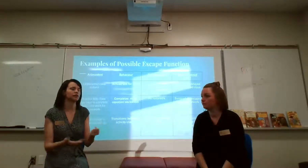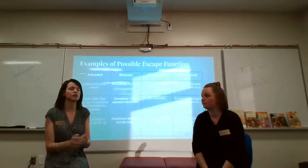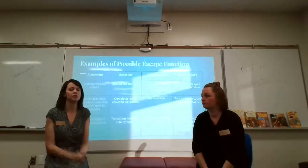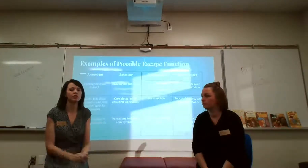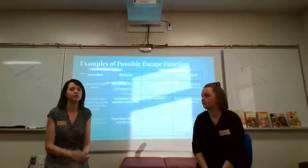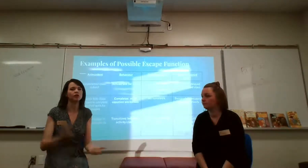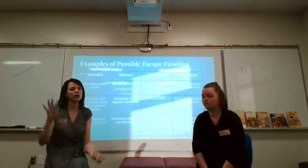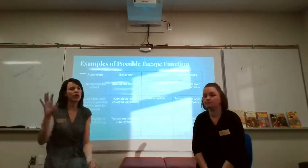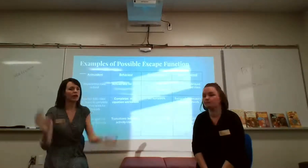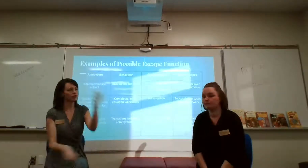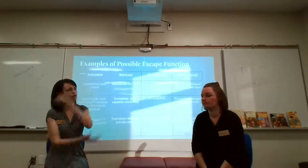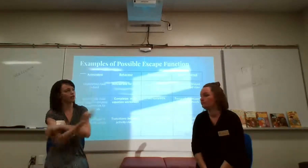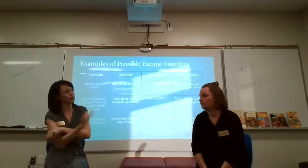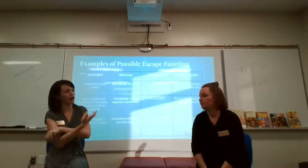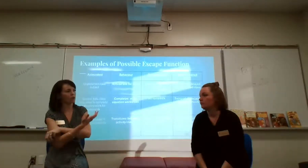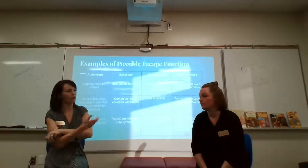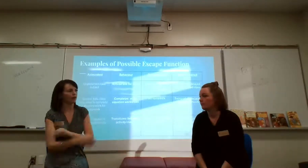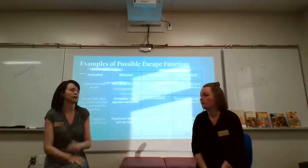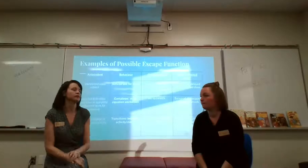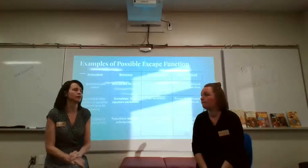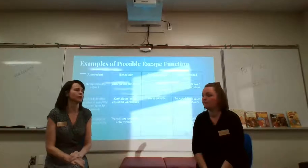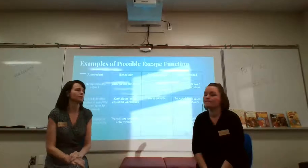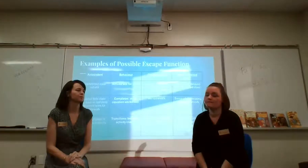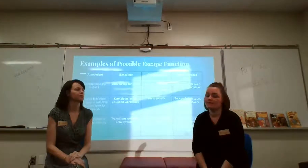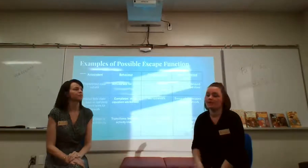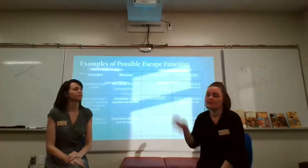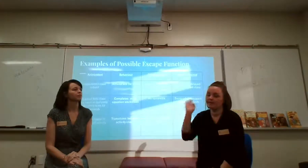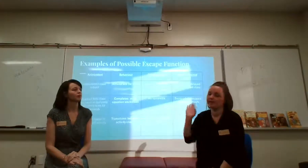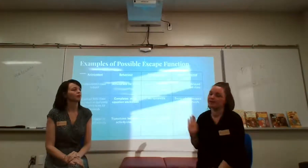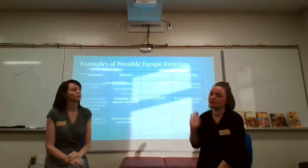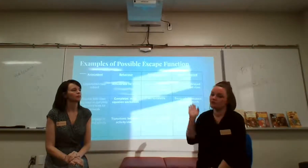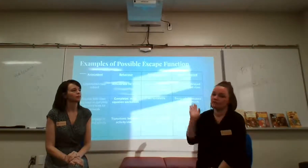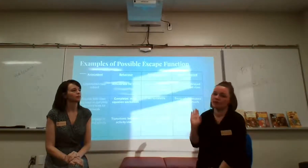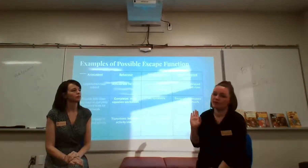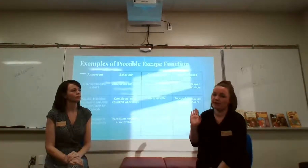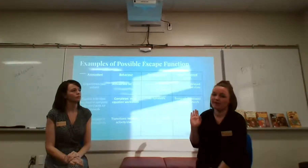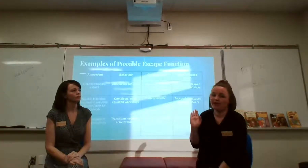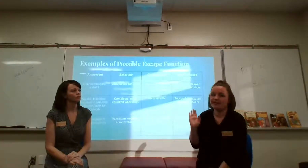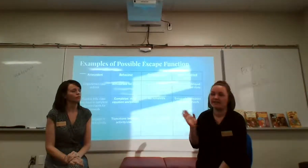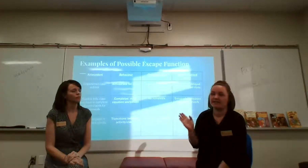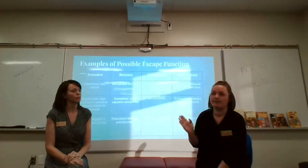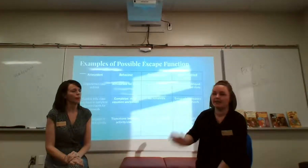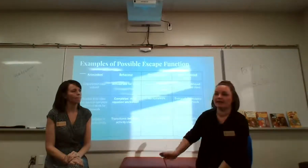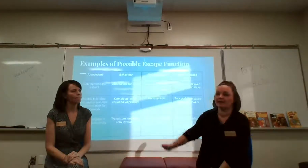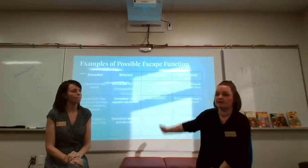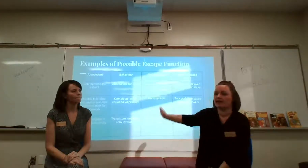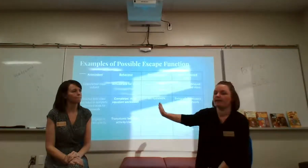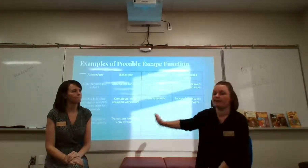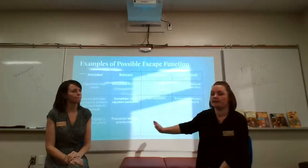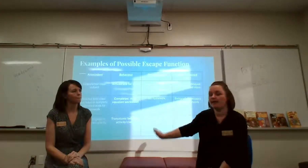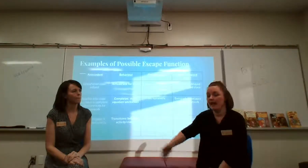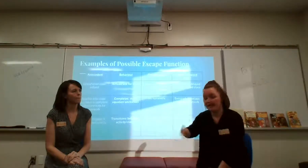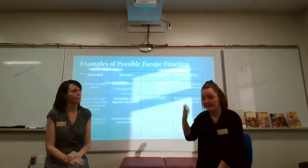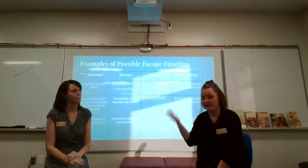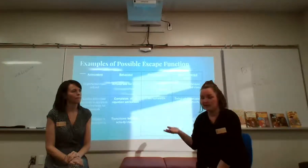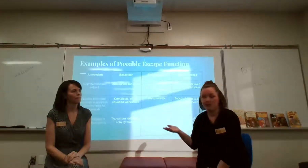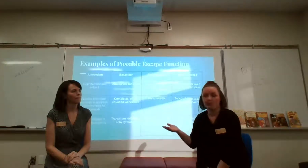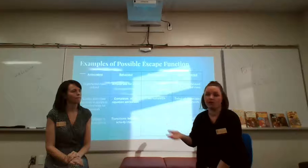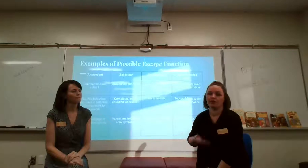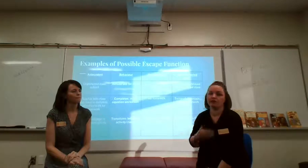challenging behavior and flip that balance. And the reason it's usually more effective is because these behaviors escalate to the point where you're